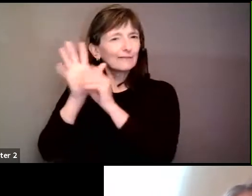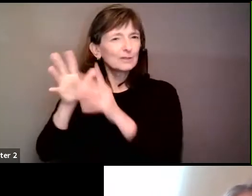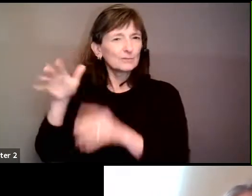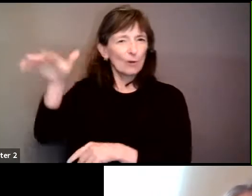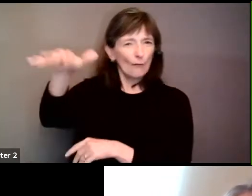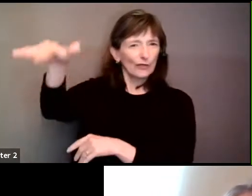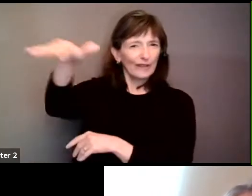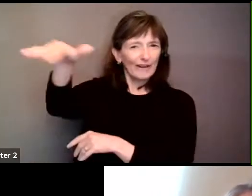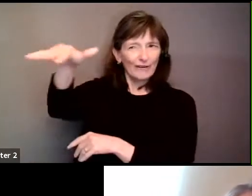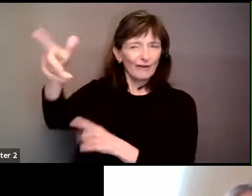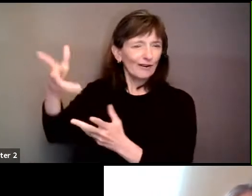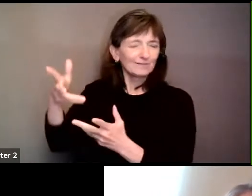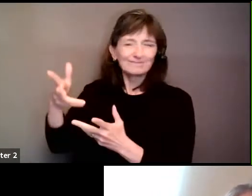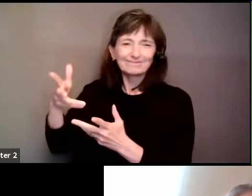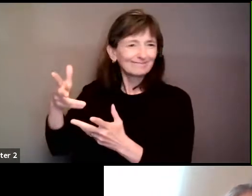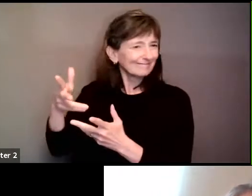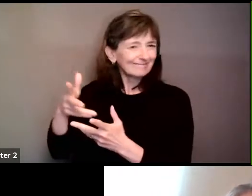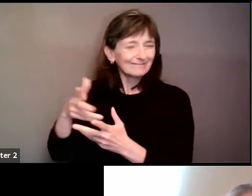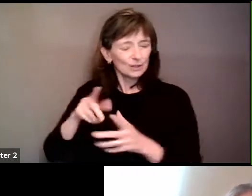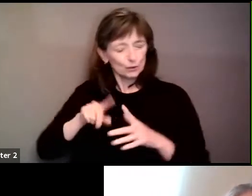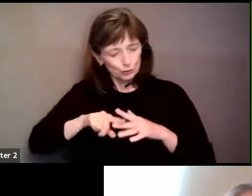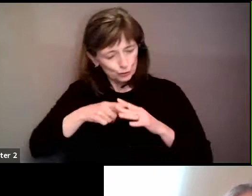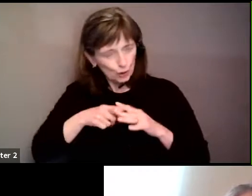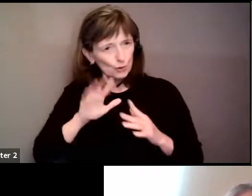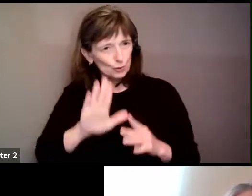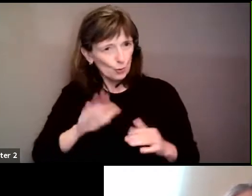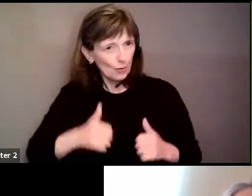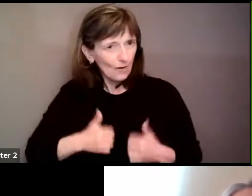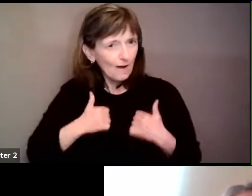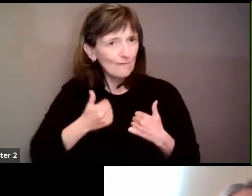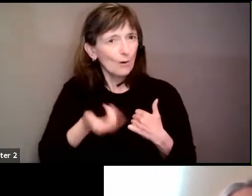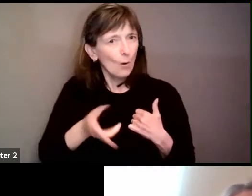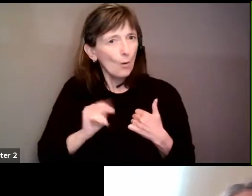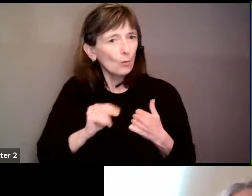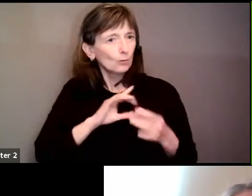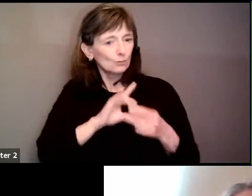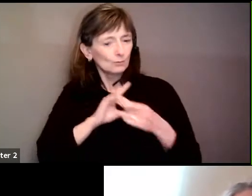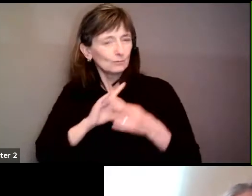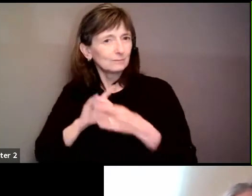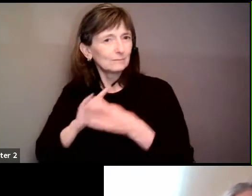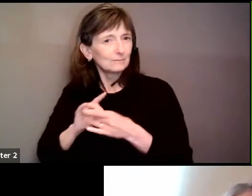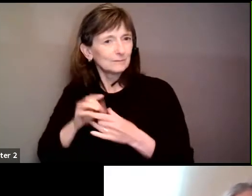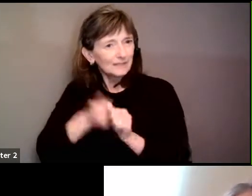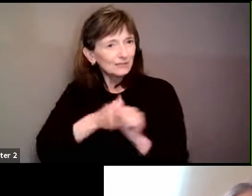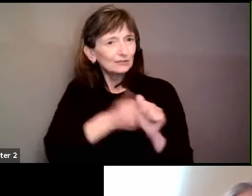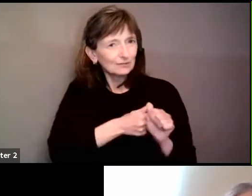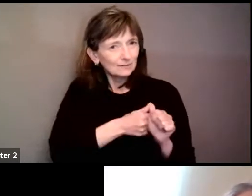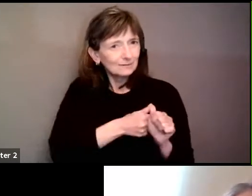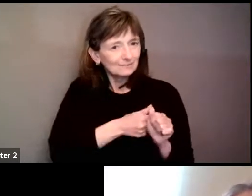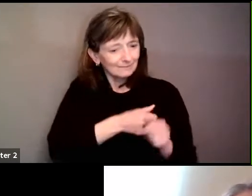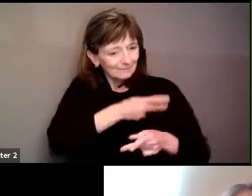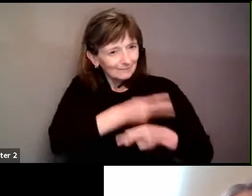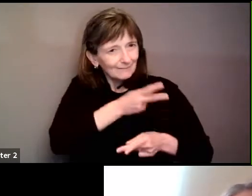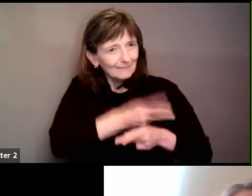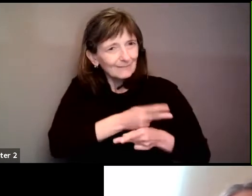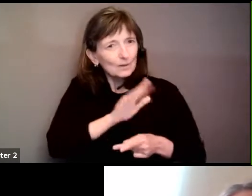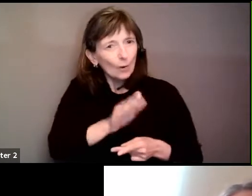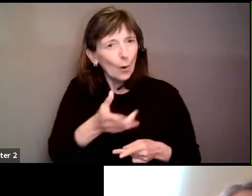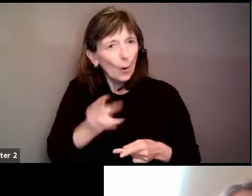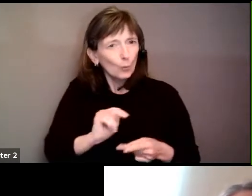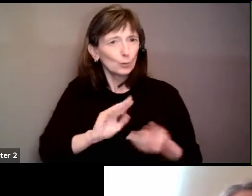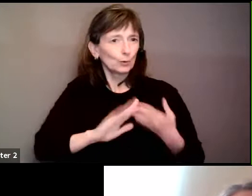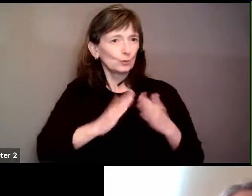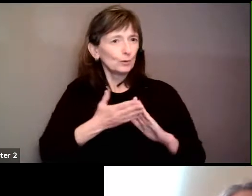and resistance really starts with our own personal relationships. So taking care of your community, being there